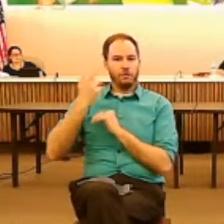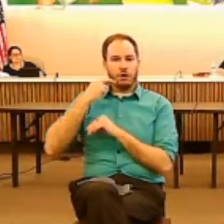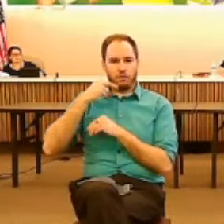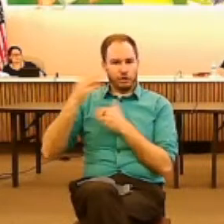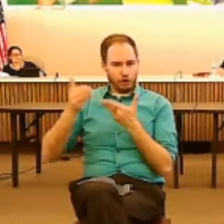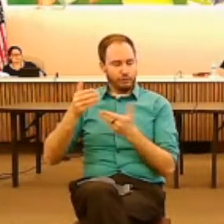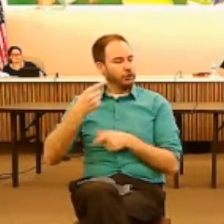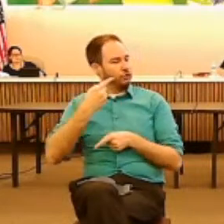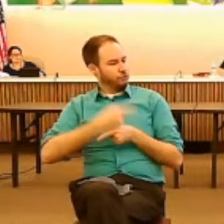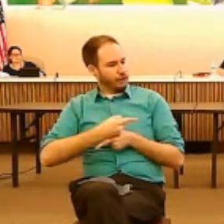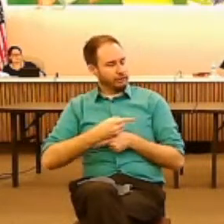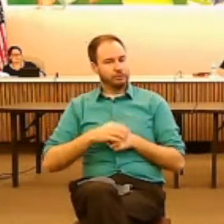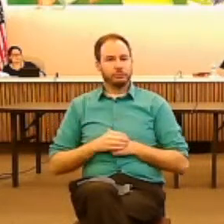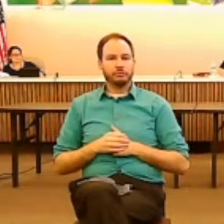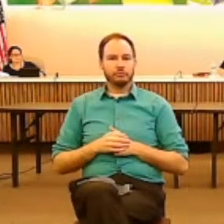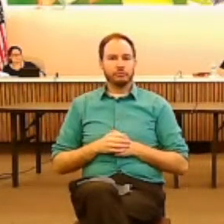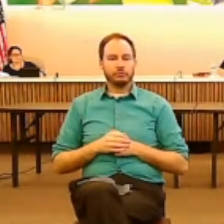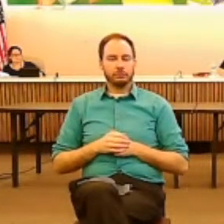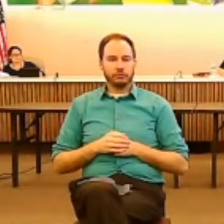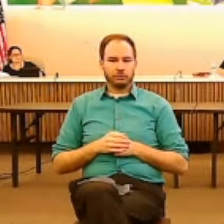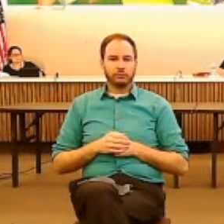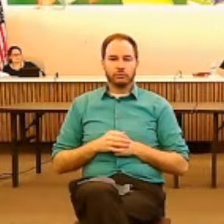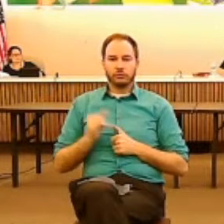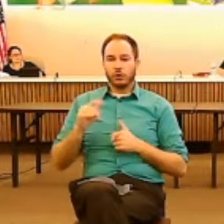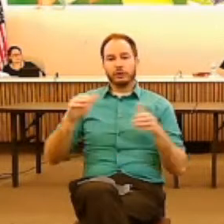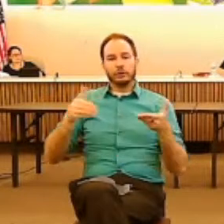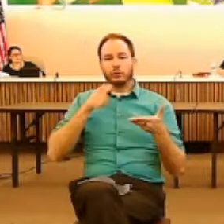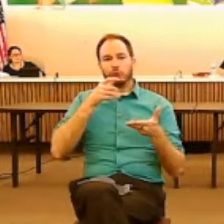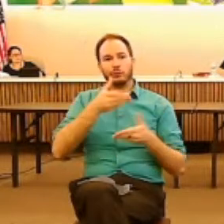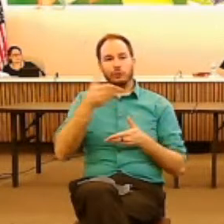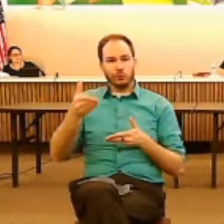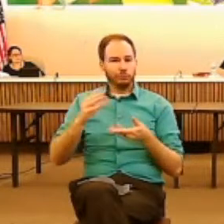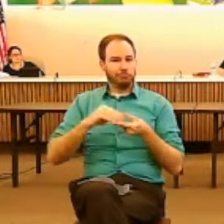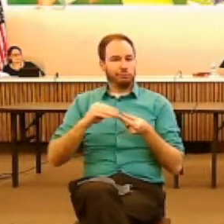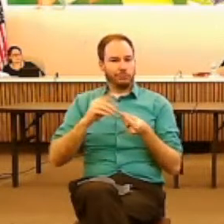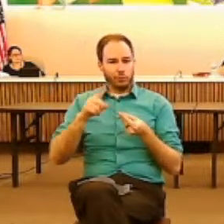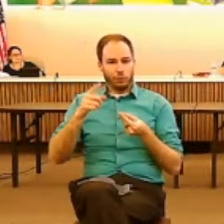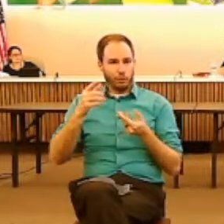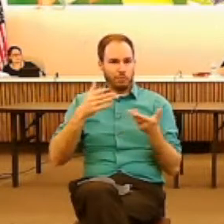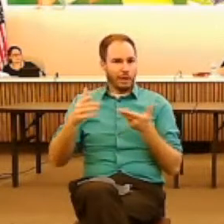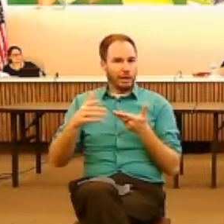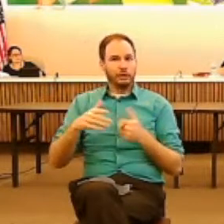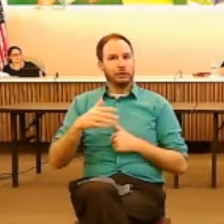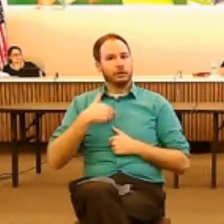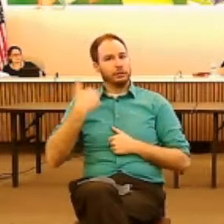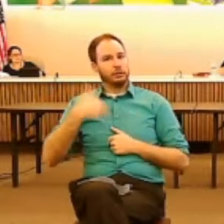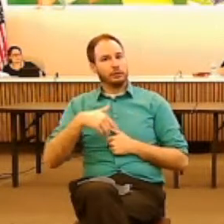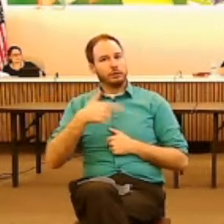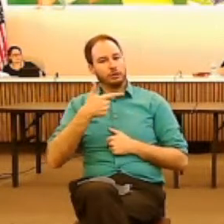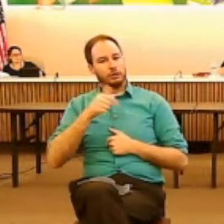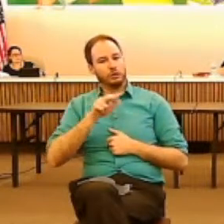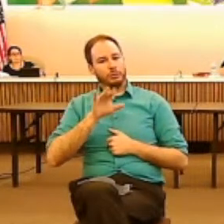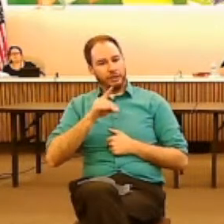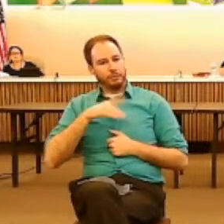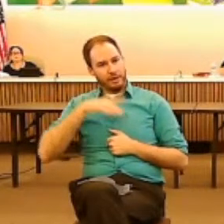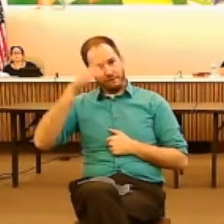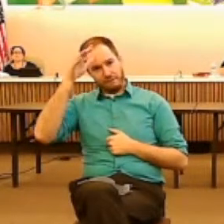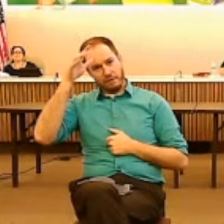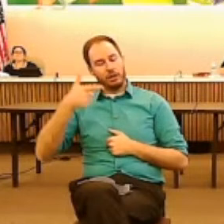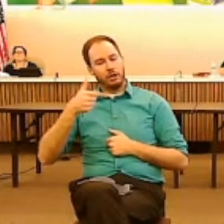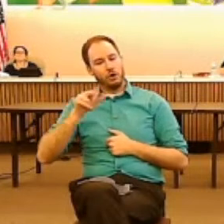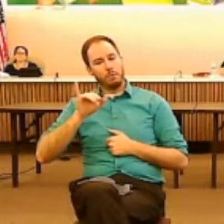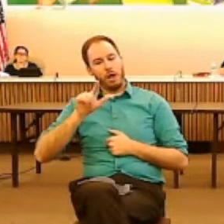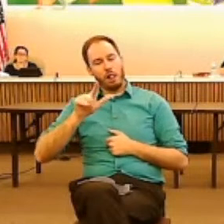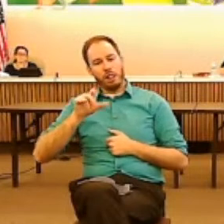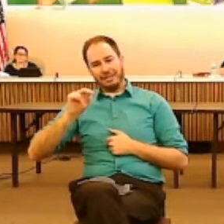service? Restaurant service Yep. there, yep. So introduce yourselves, tell us a little about what you're looking to do. So my name is Gurdeep Singh. This is my father, Gurpal